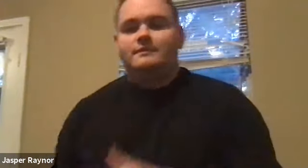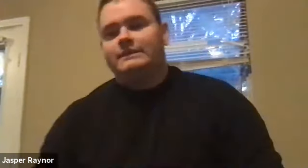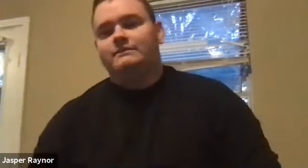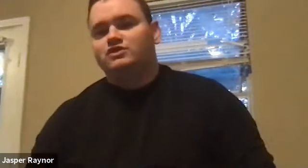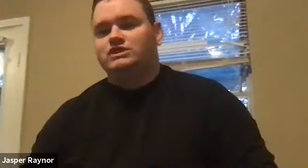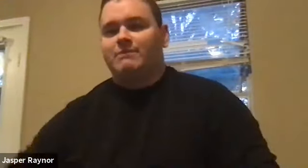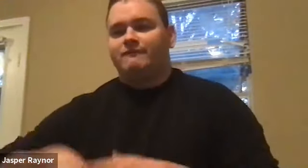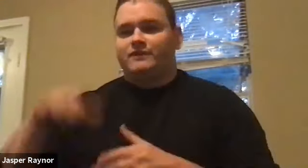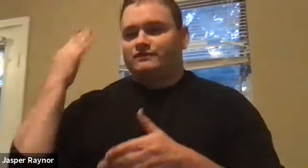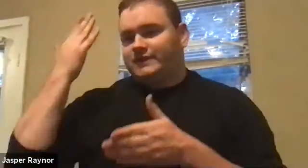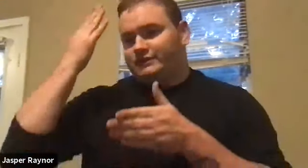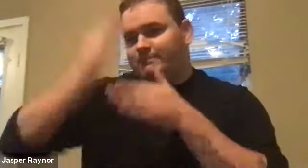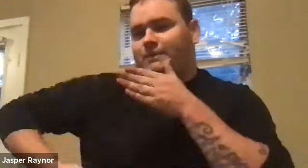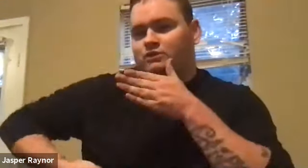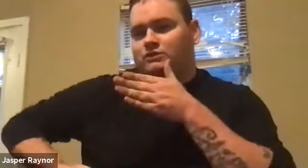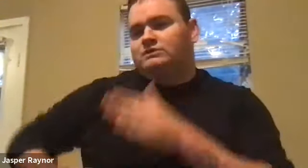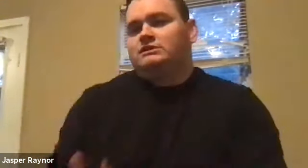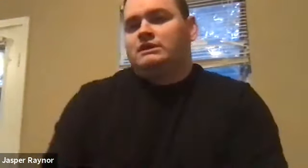Yeah, you just chop off your fingertip.